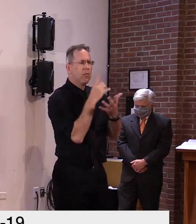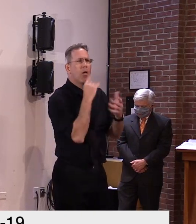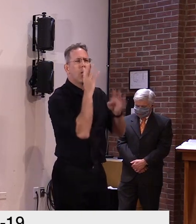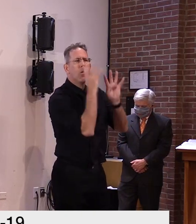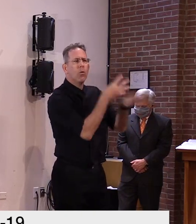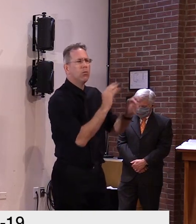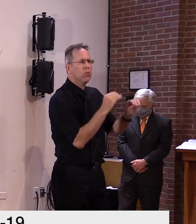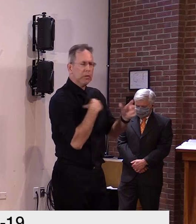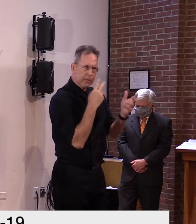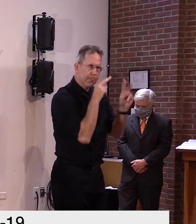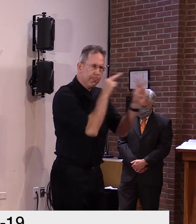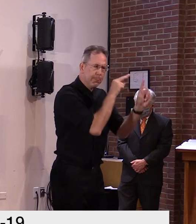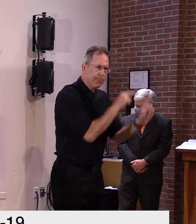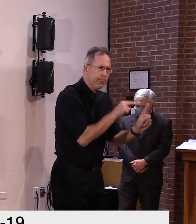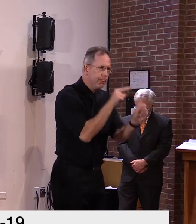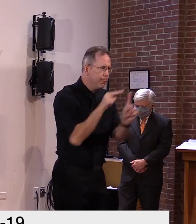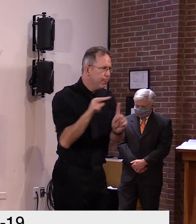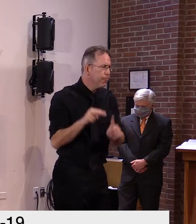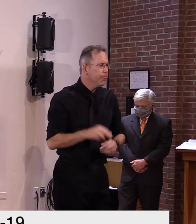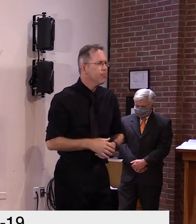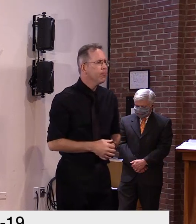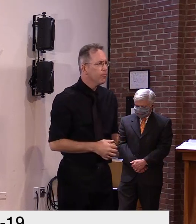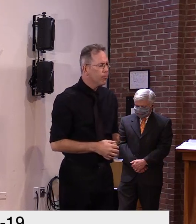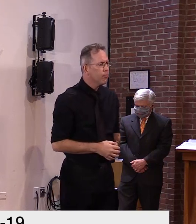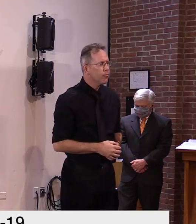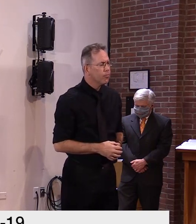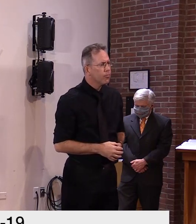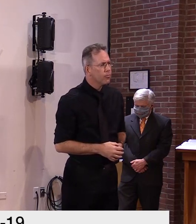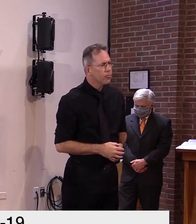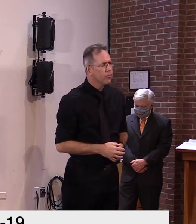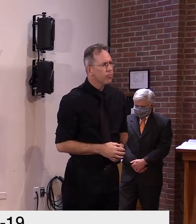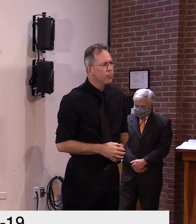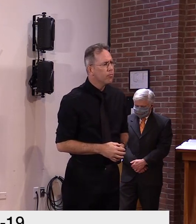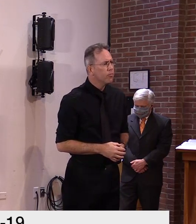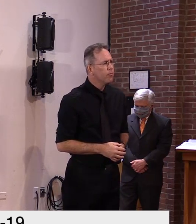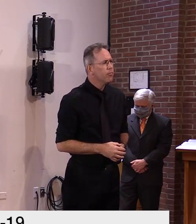this. So doesn't mean